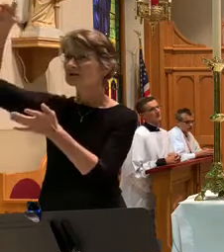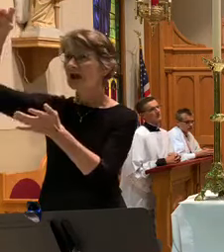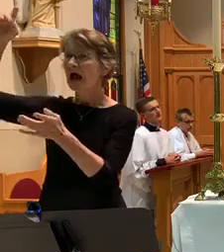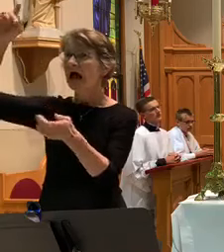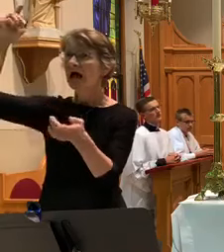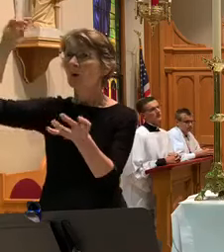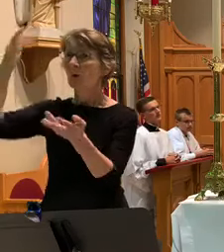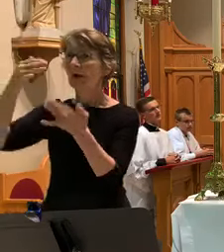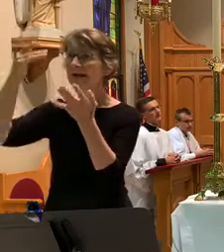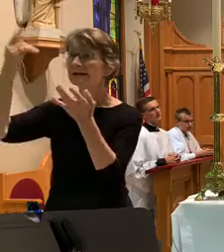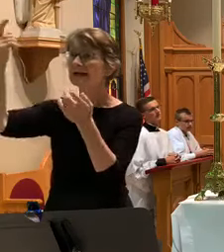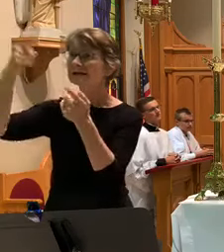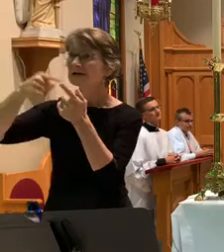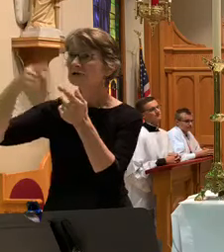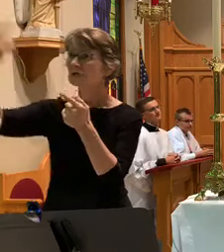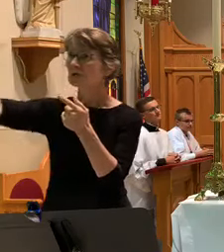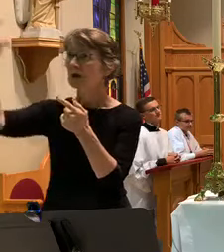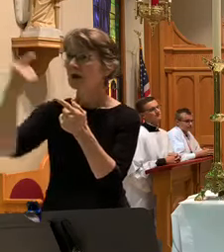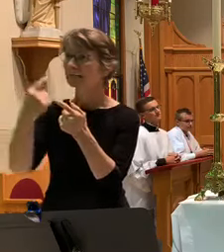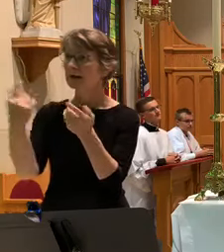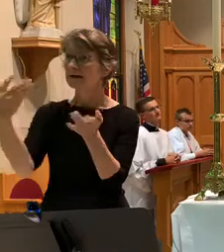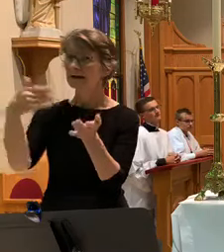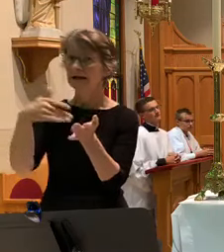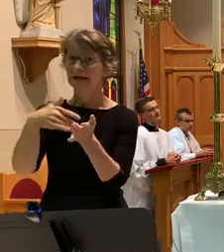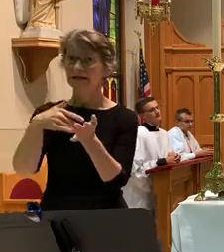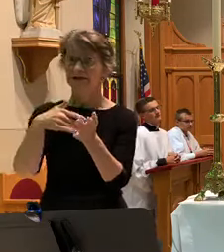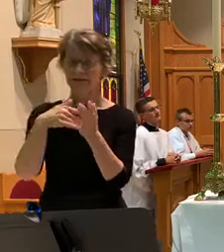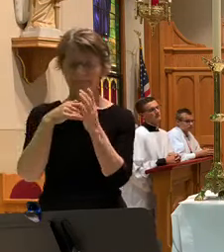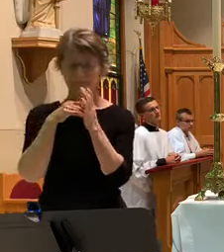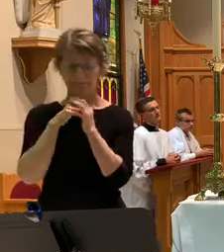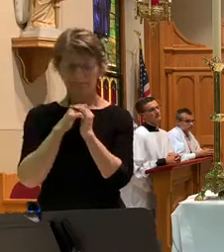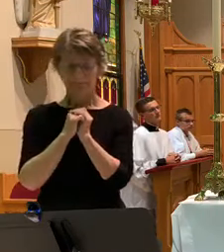resurrection until you come again.